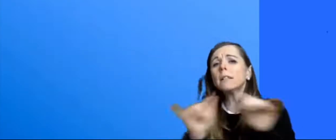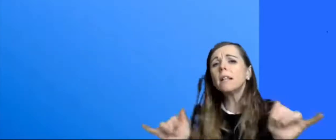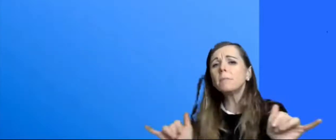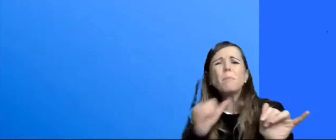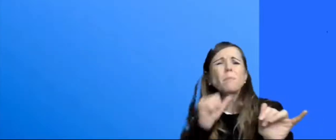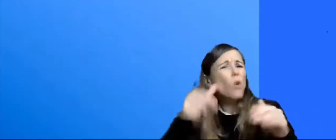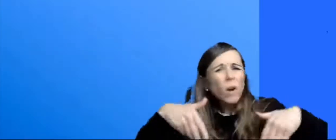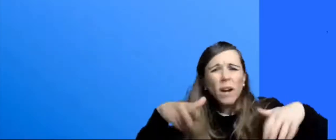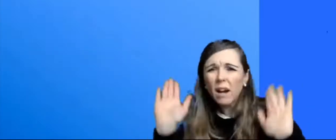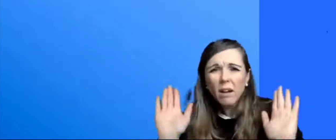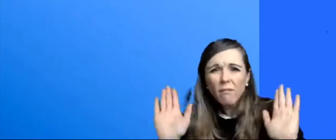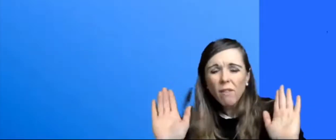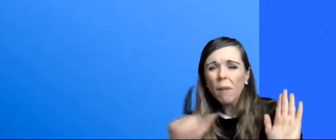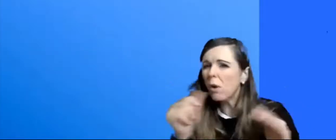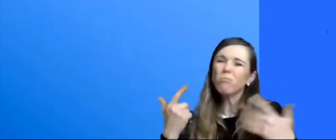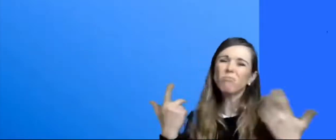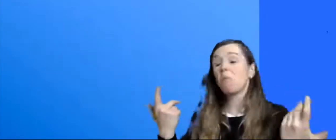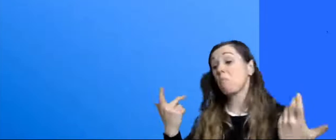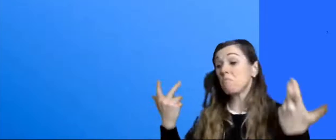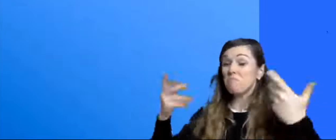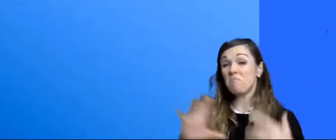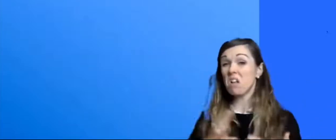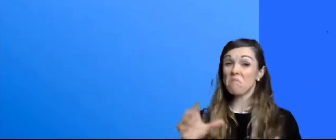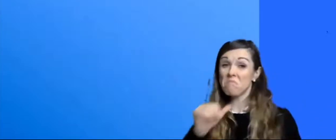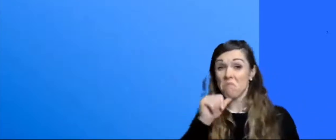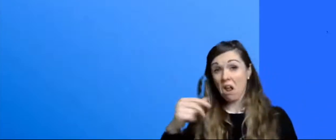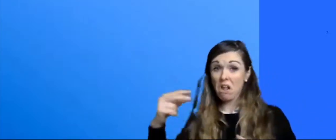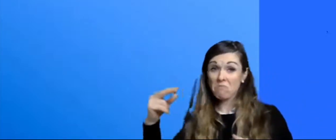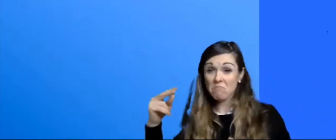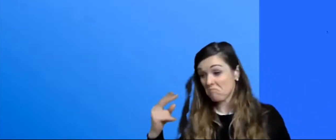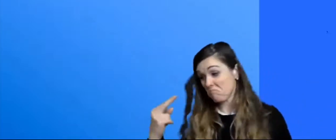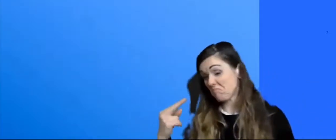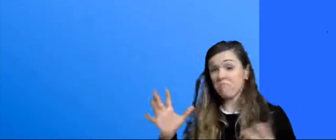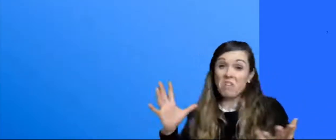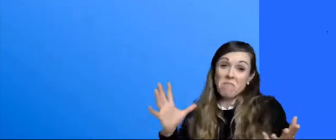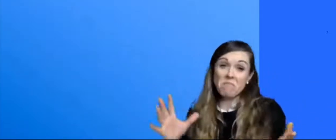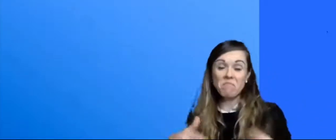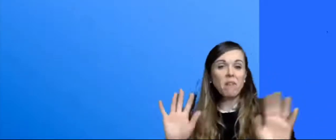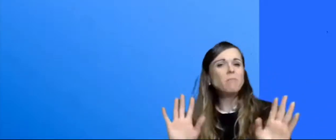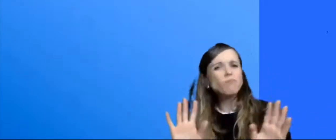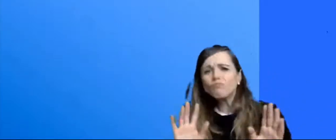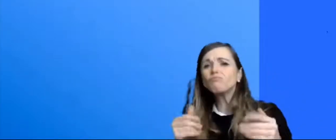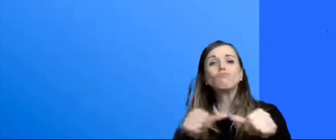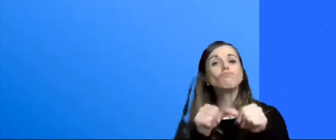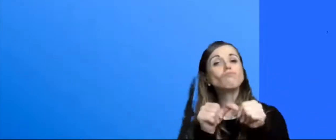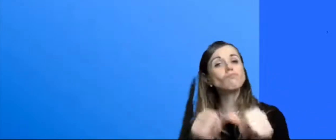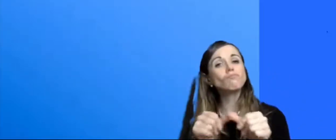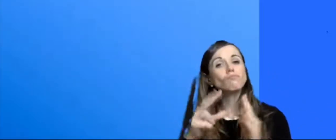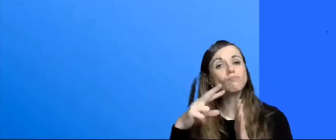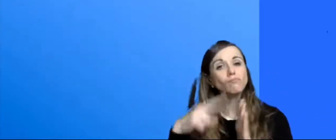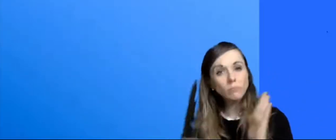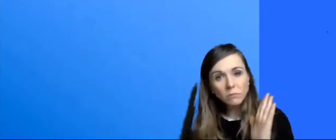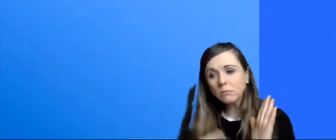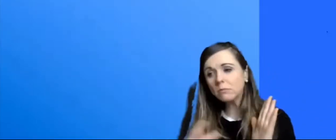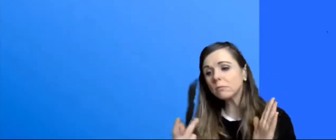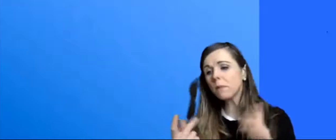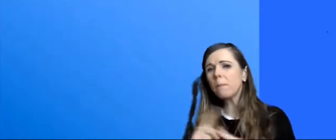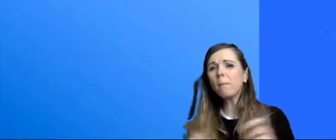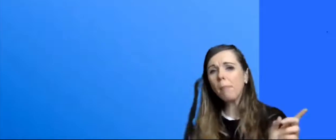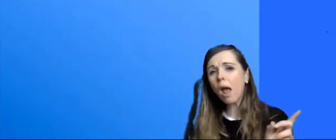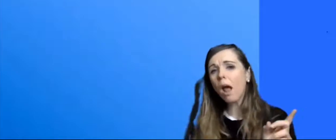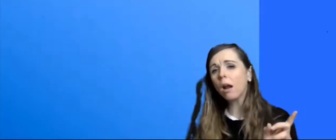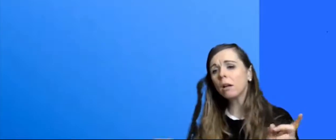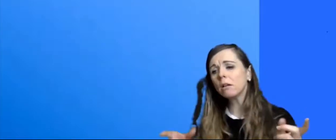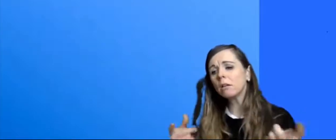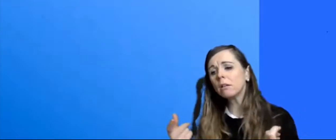looking around, not really wanting to be a part of it, but we have to be encouraging as parents, and we can't give up. We can't say, "Oh, if you're not interested, I